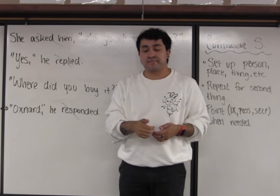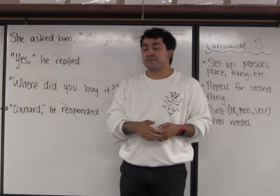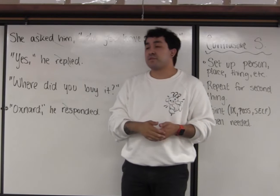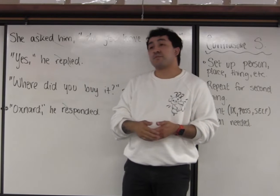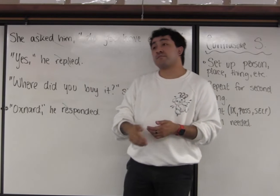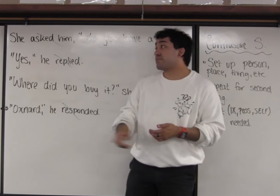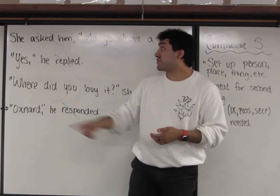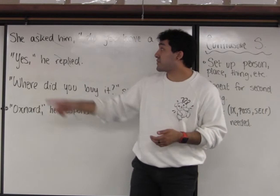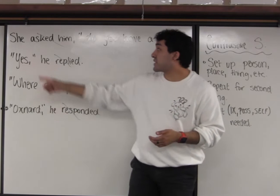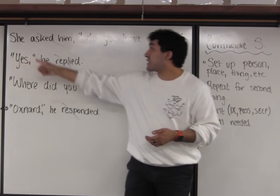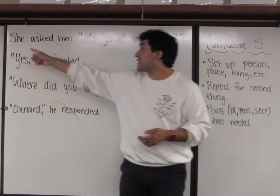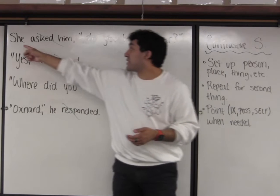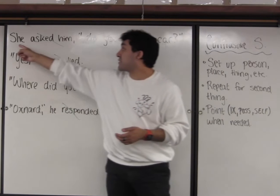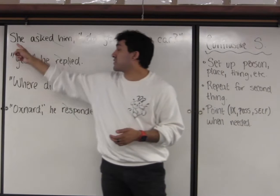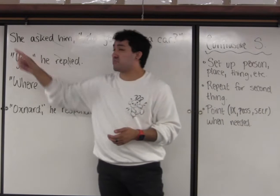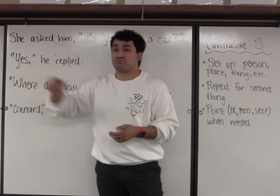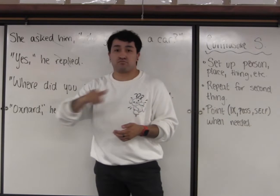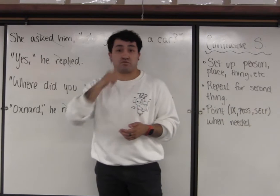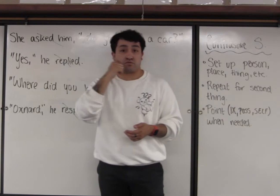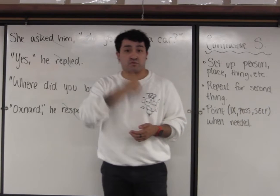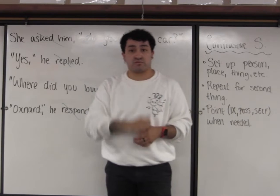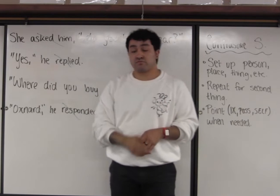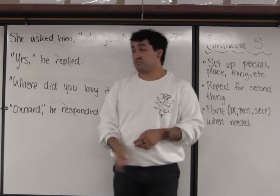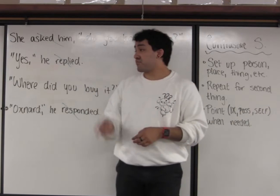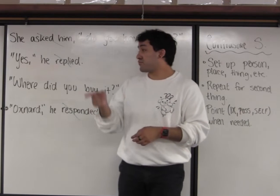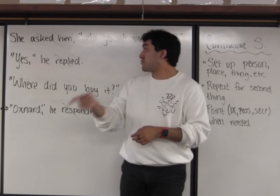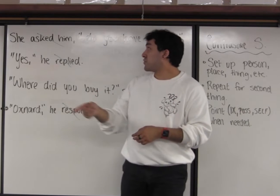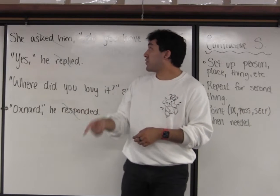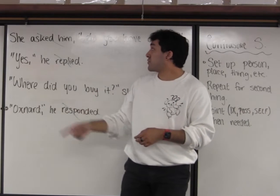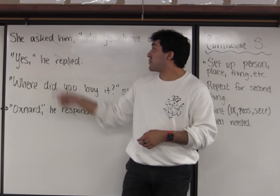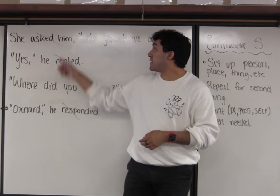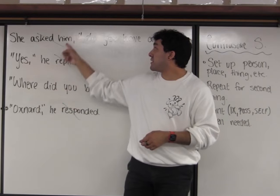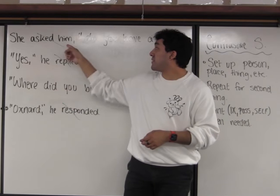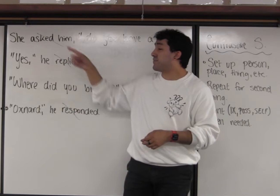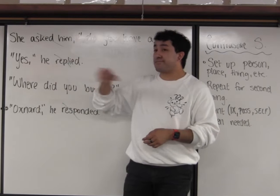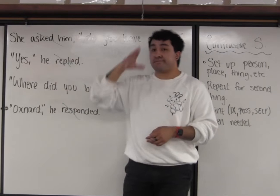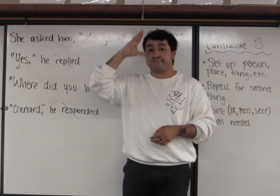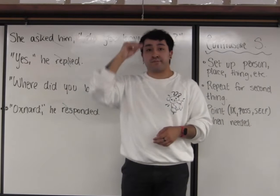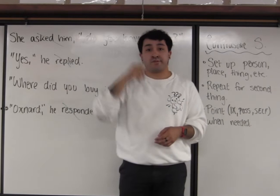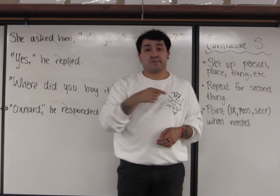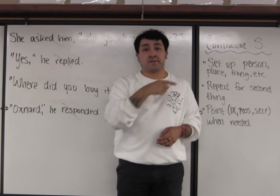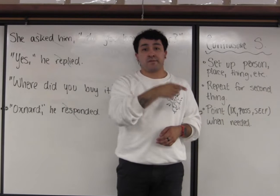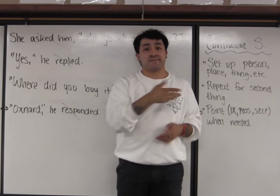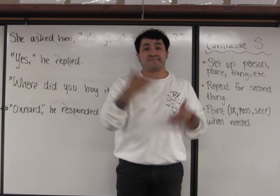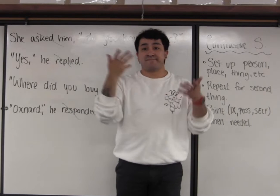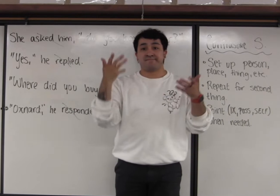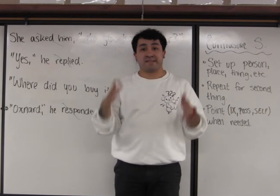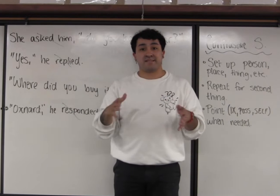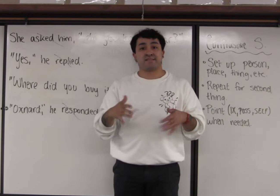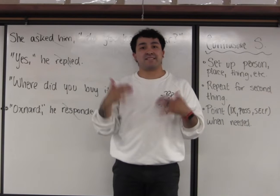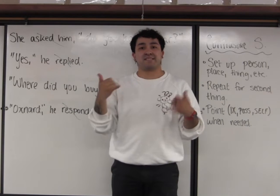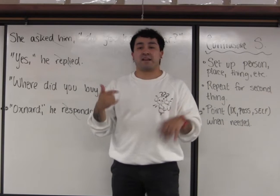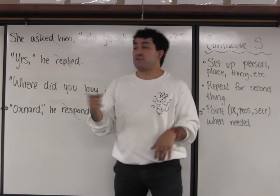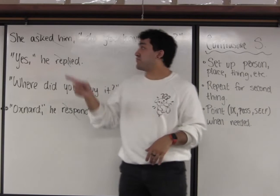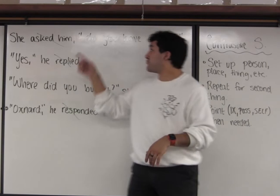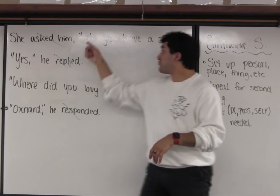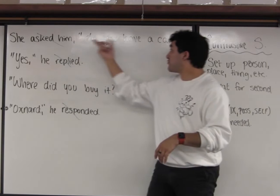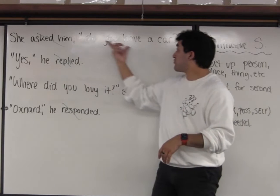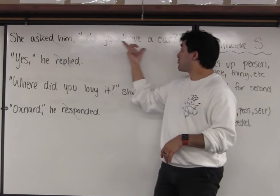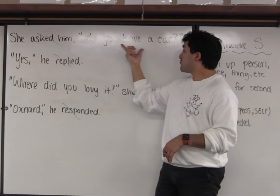from there. And we're not going to be reiterating she and such. So we'll just put a girl and a boy. That's really